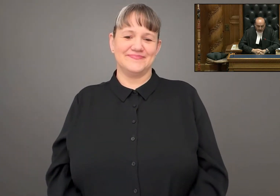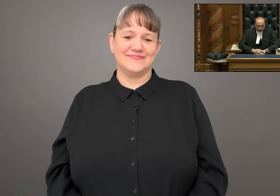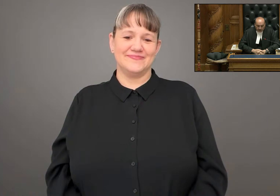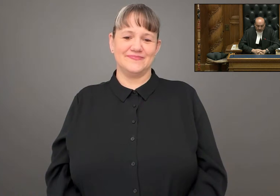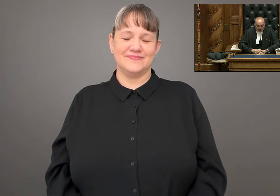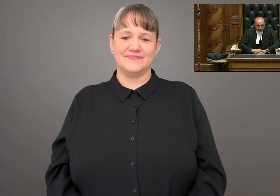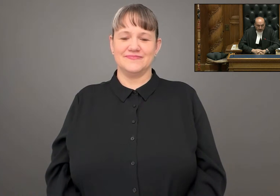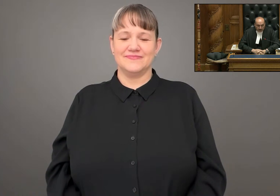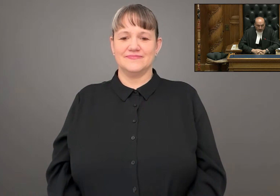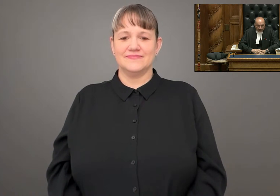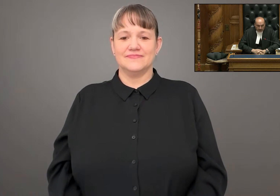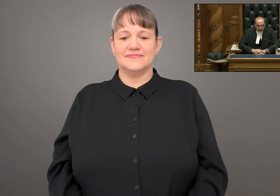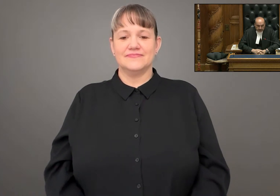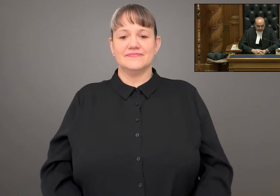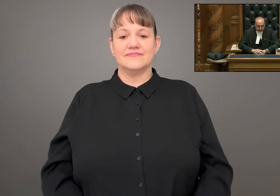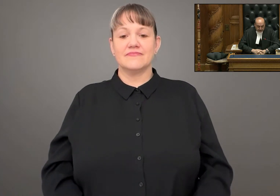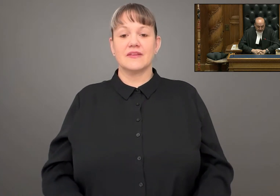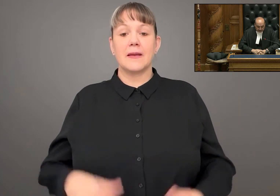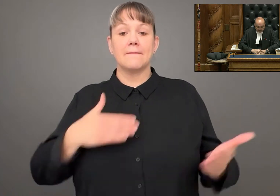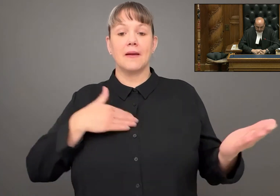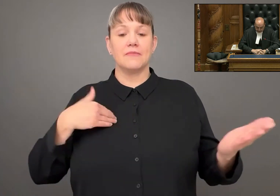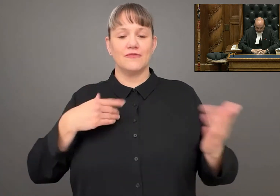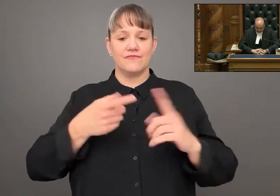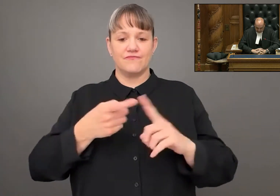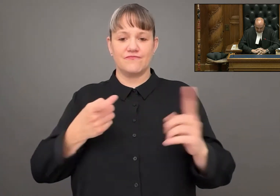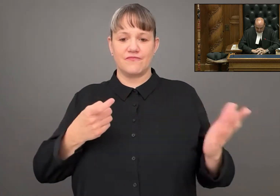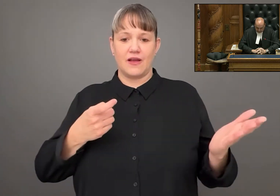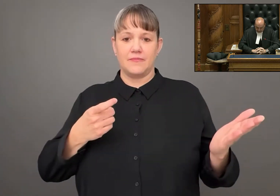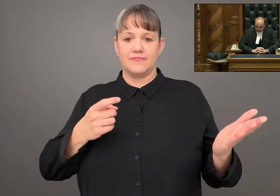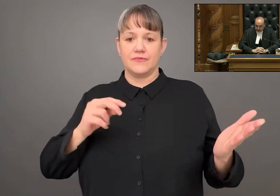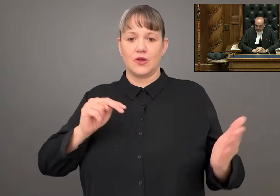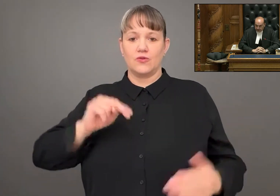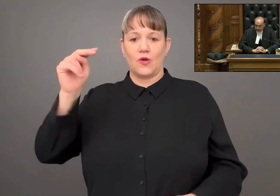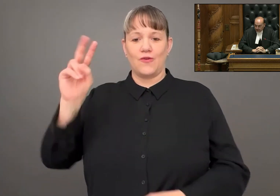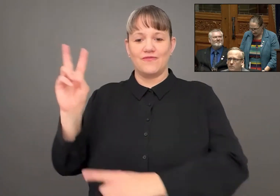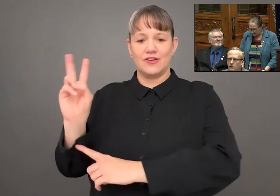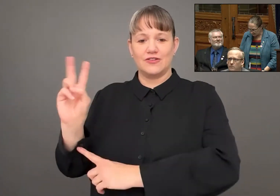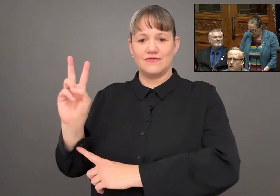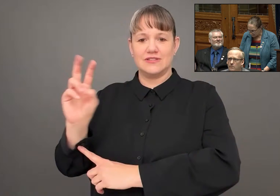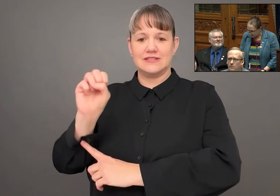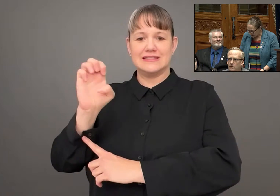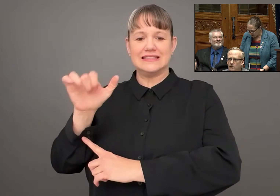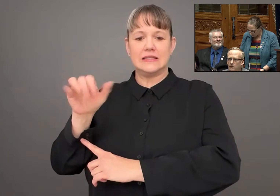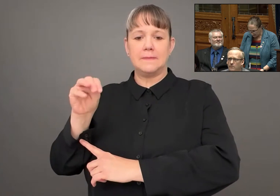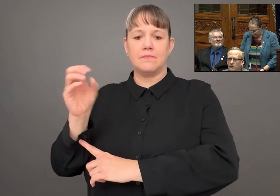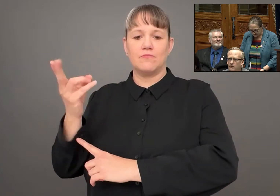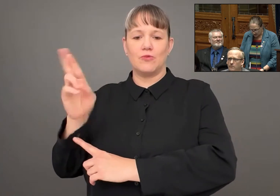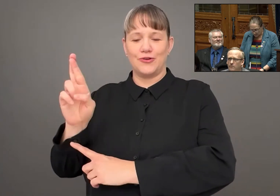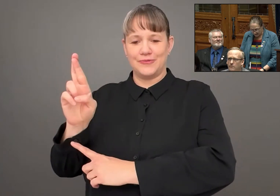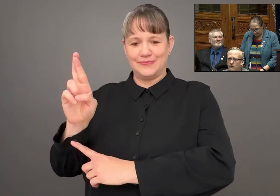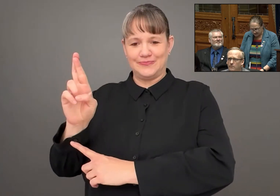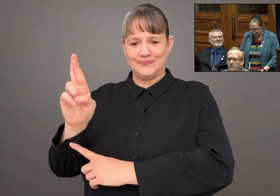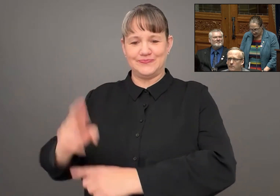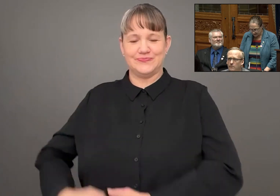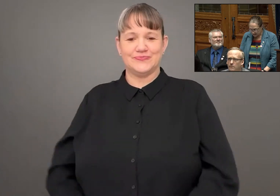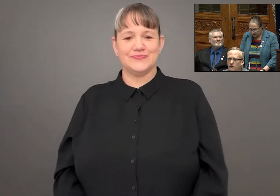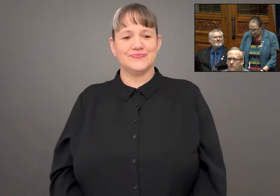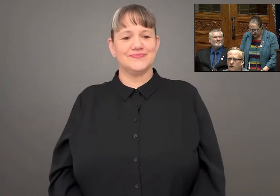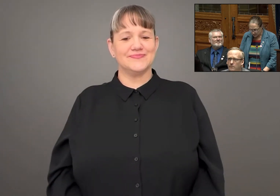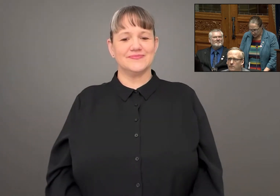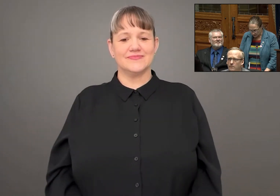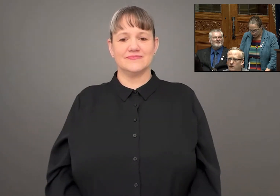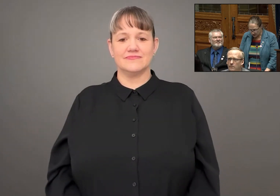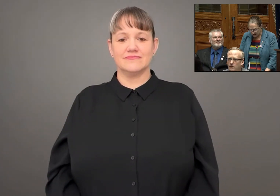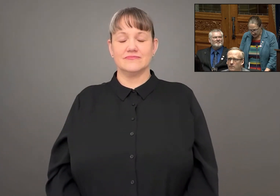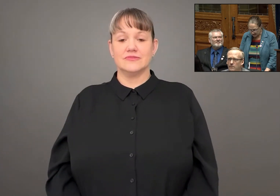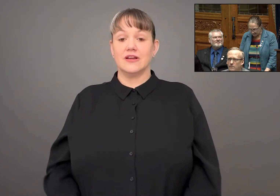Member of North Vancouver Seymour. Thank you, Mr. Speaker. Joining us today in the Members' Gallery is Her Excellency